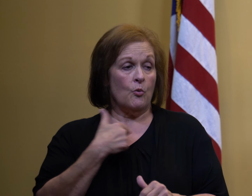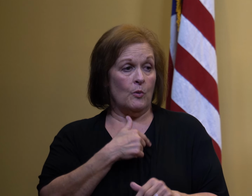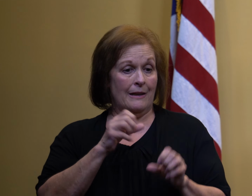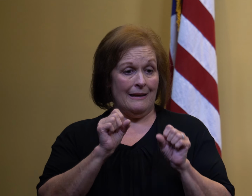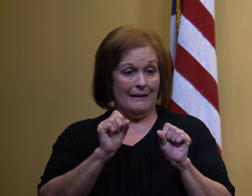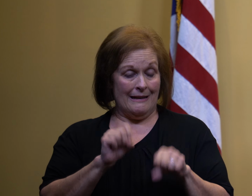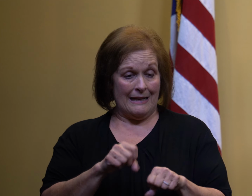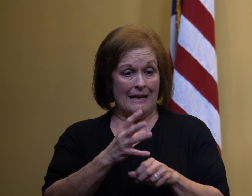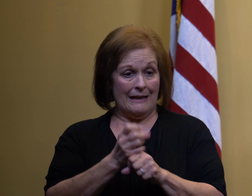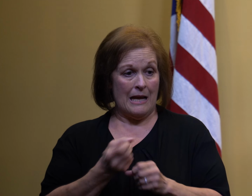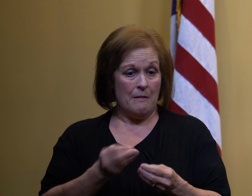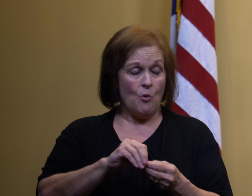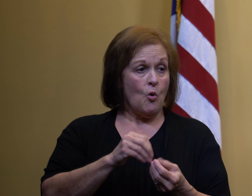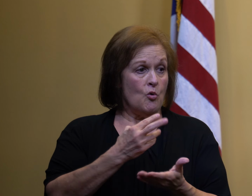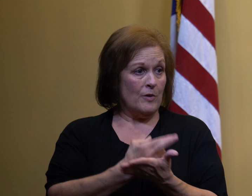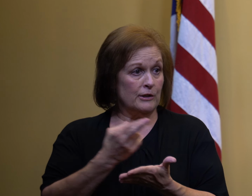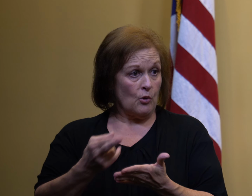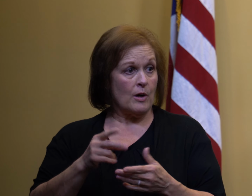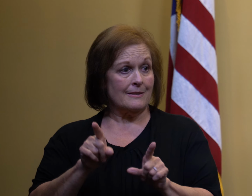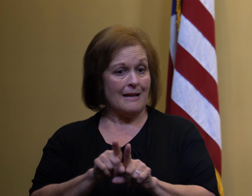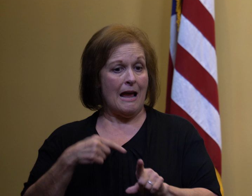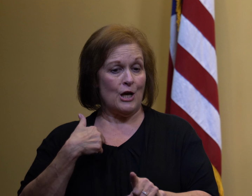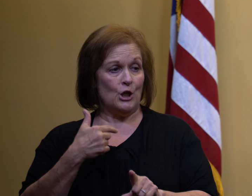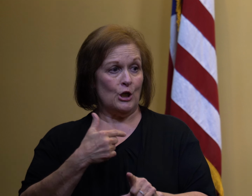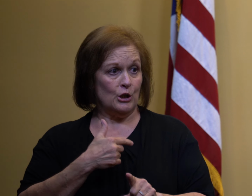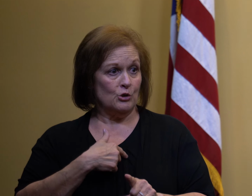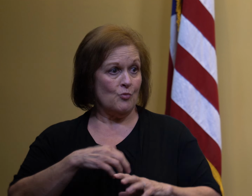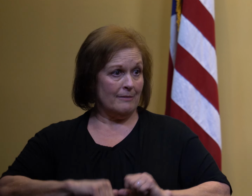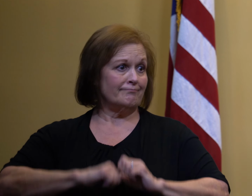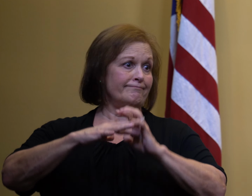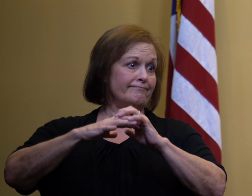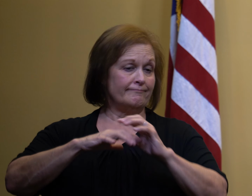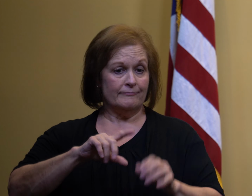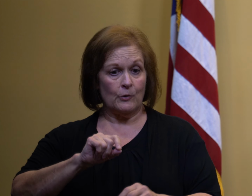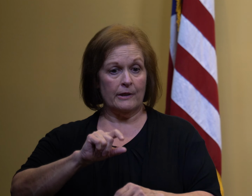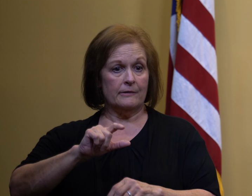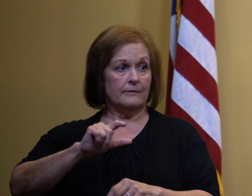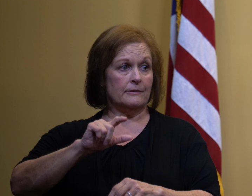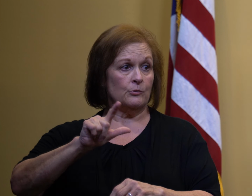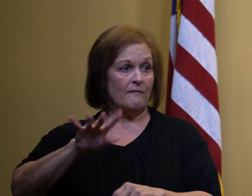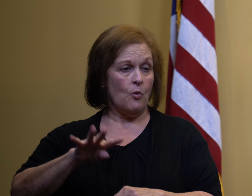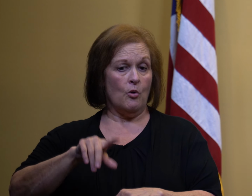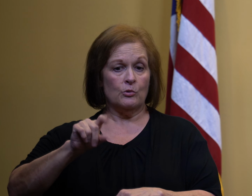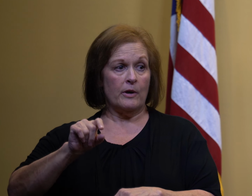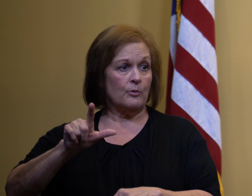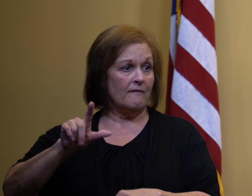allocate additional resources as we move forward in the 2024, 25, 26, you know,